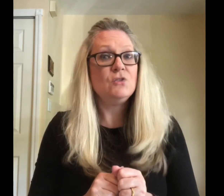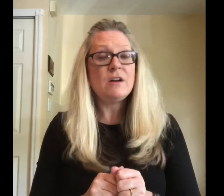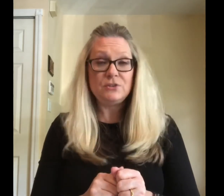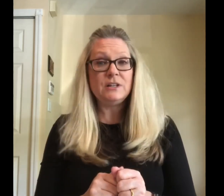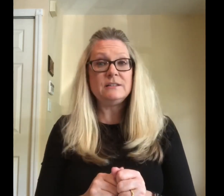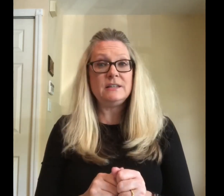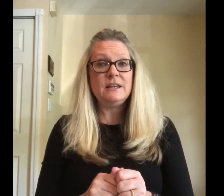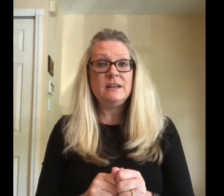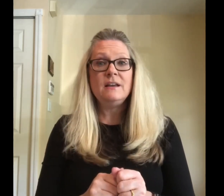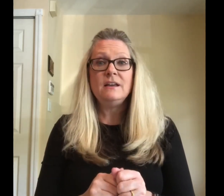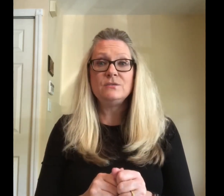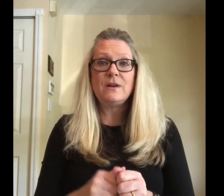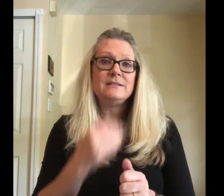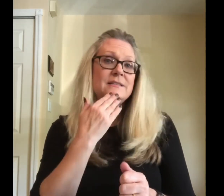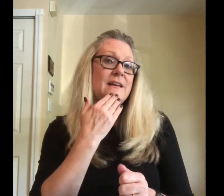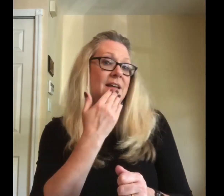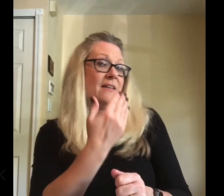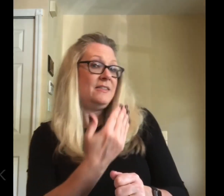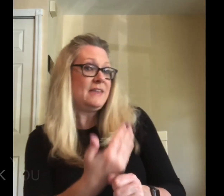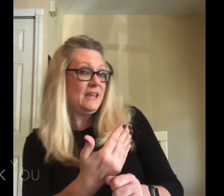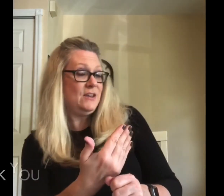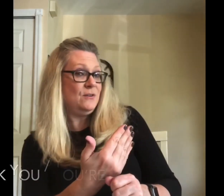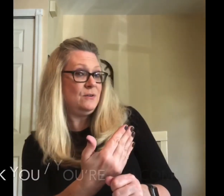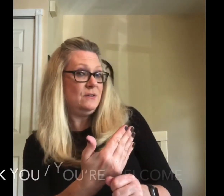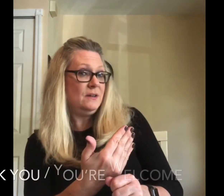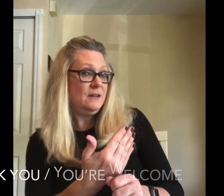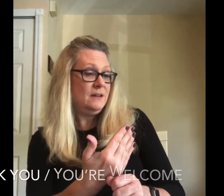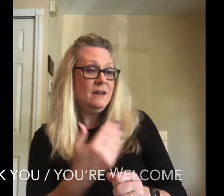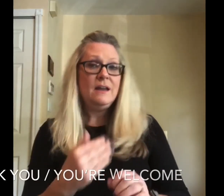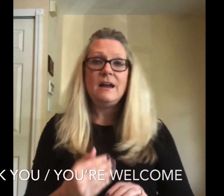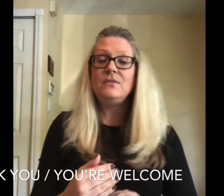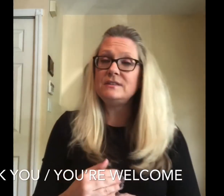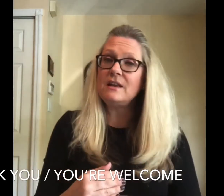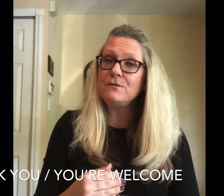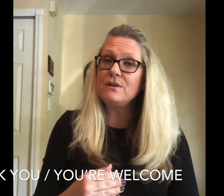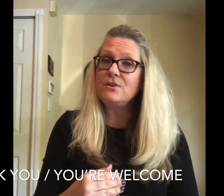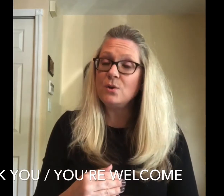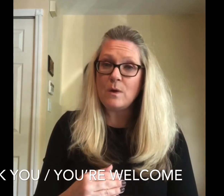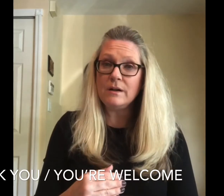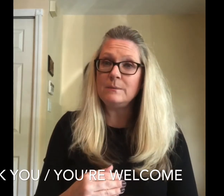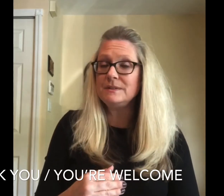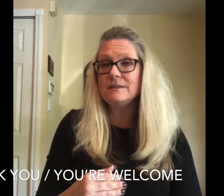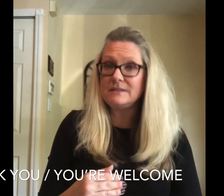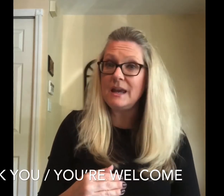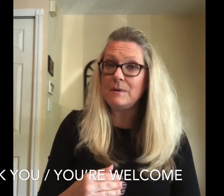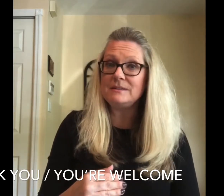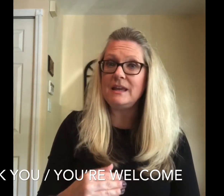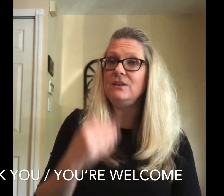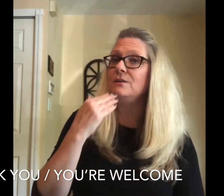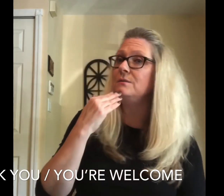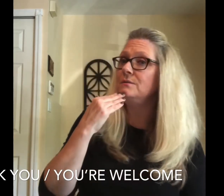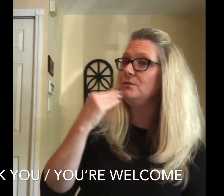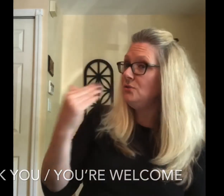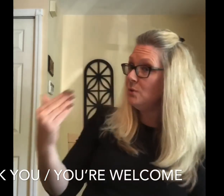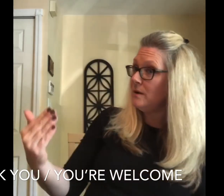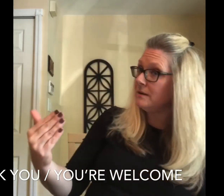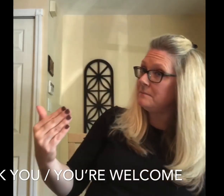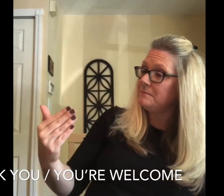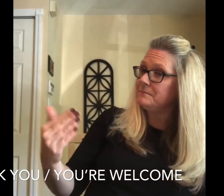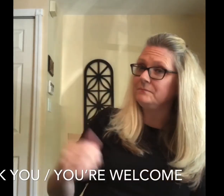going to see his friends say, thank you. And the sign for you're welcome is the same as thank you. You're welcome. Can